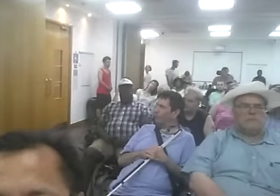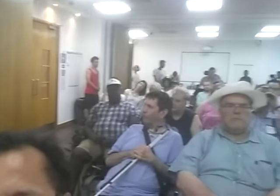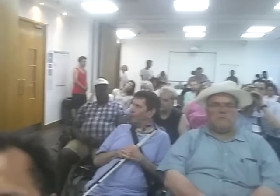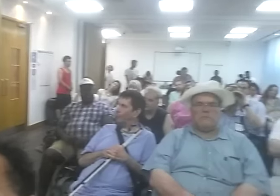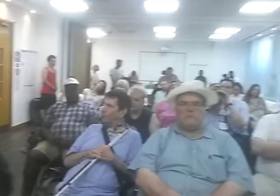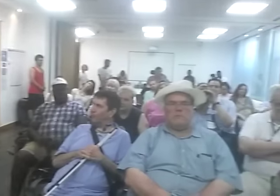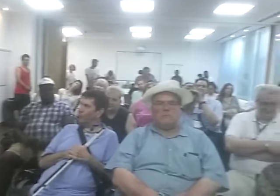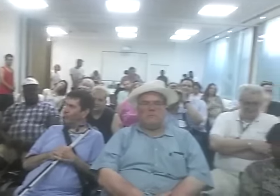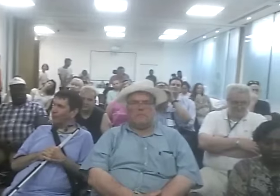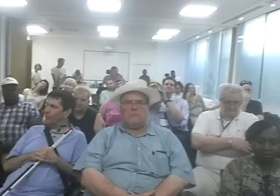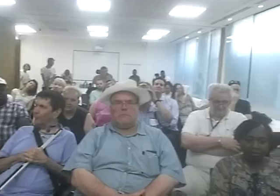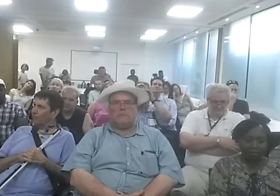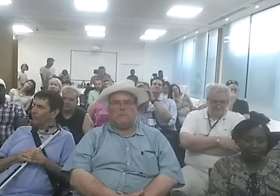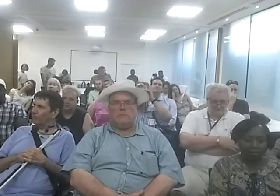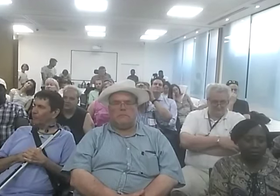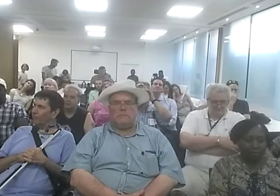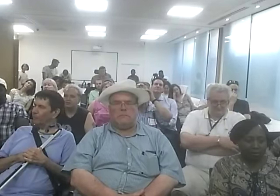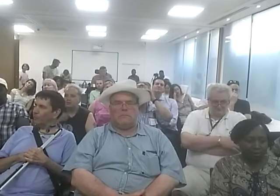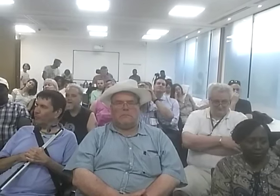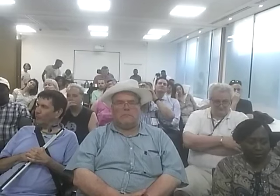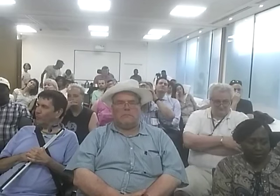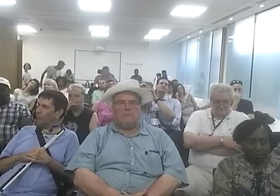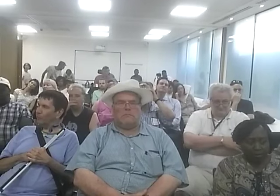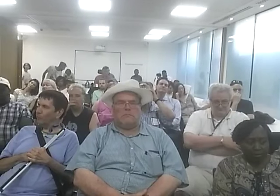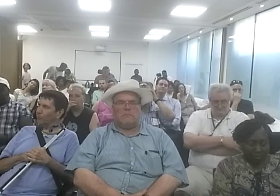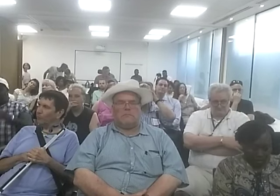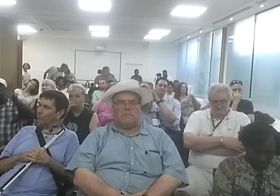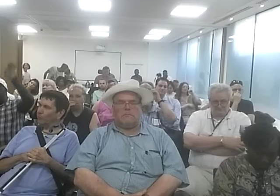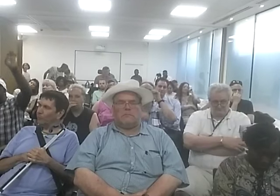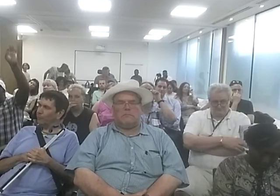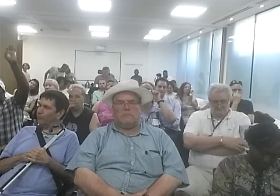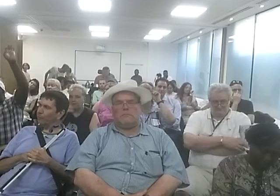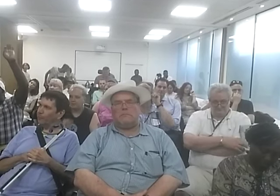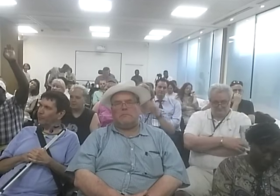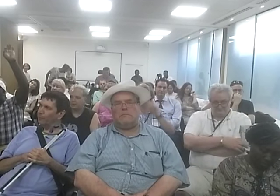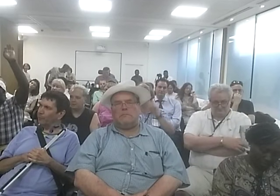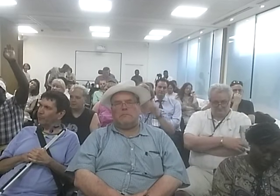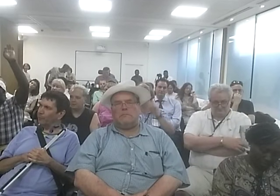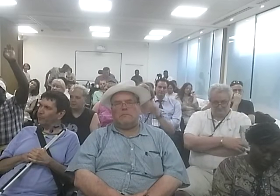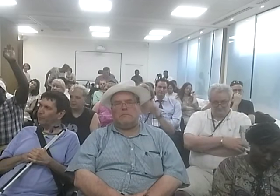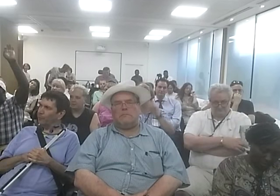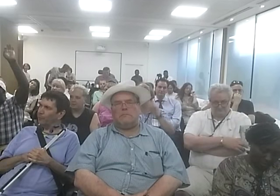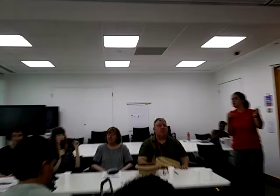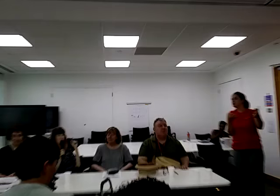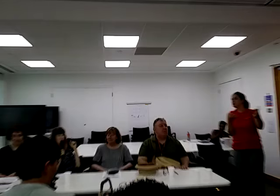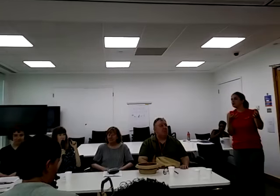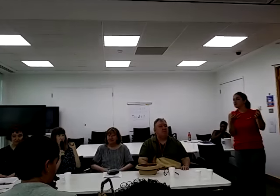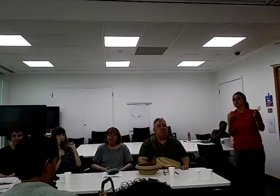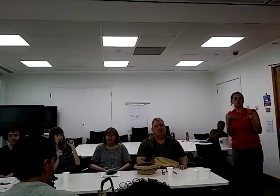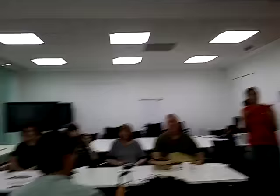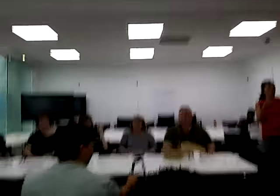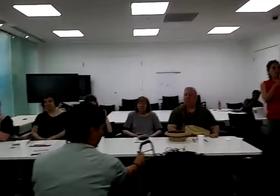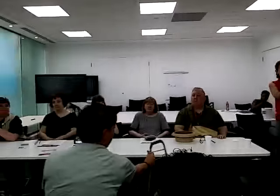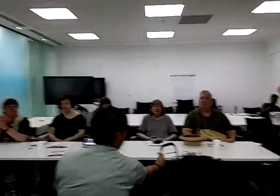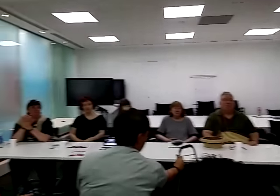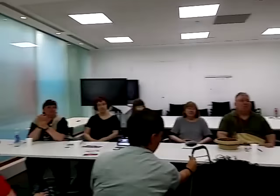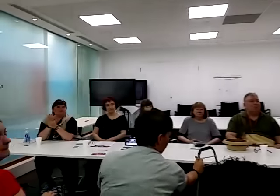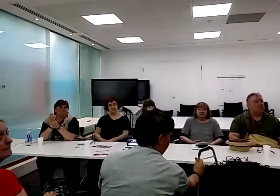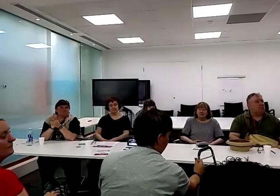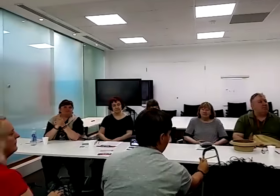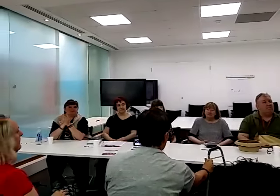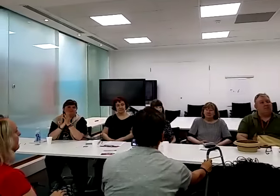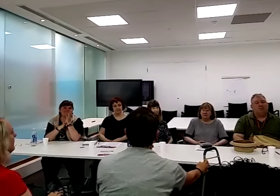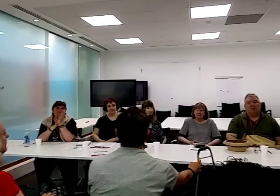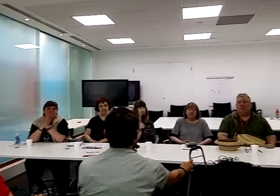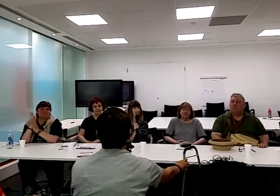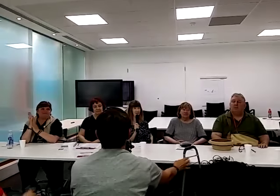So while we're waiting for John to arrive, we'll go to questions and comments from the floor. Someone going to go around the